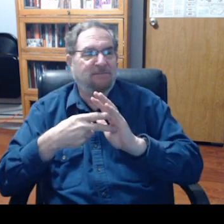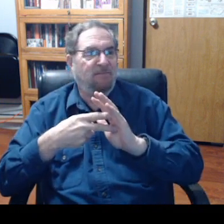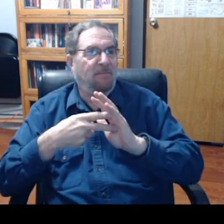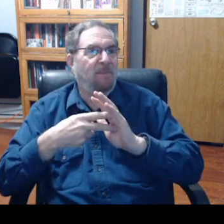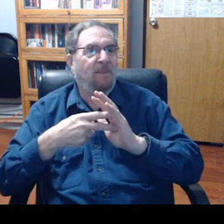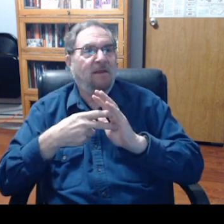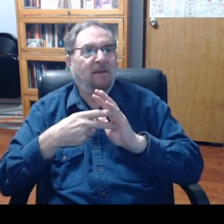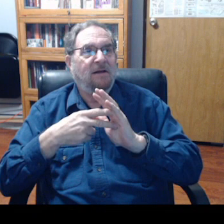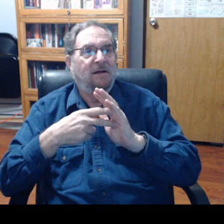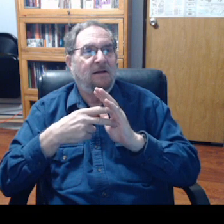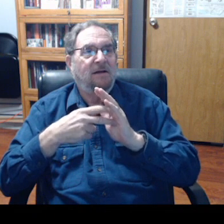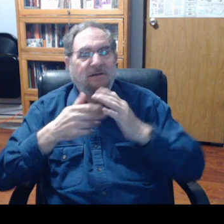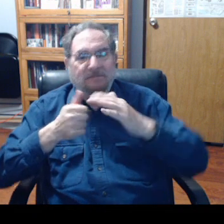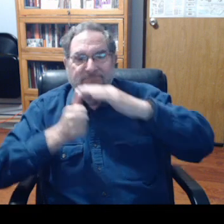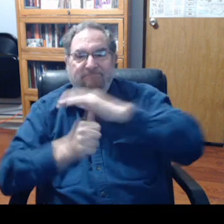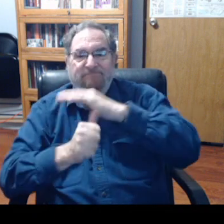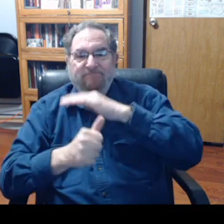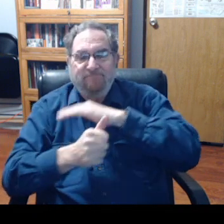mean